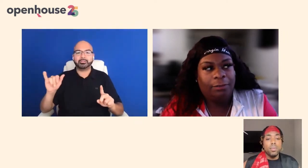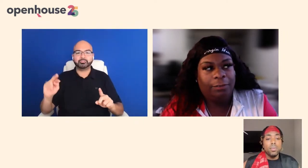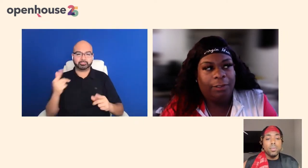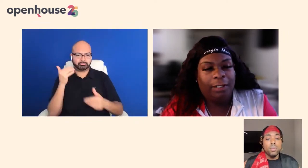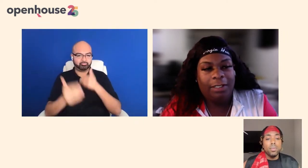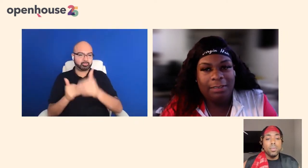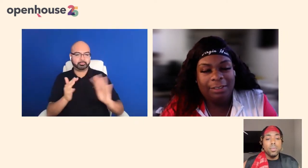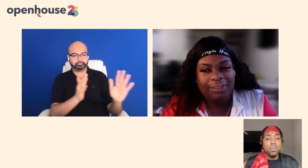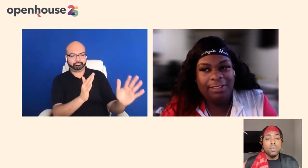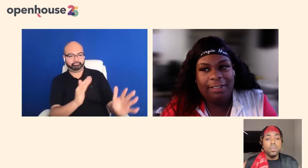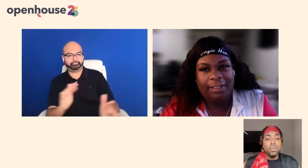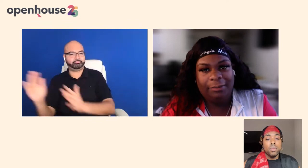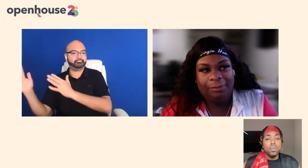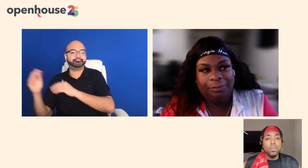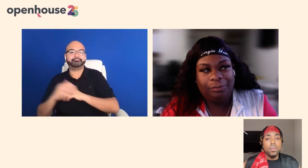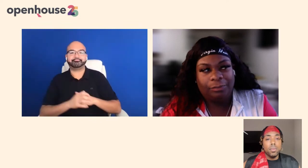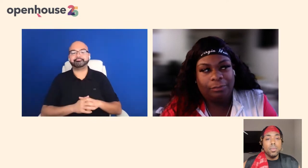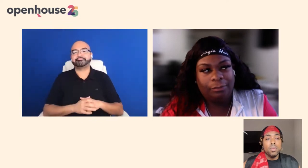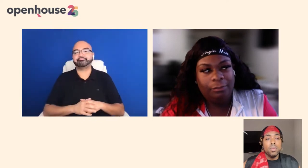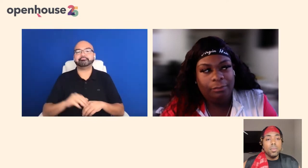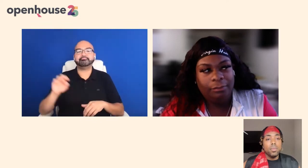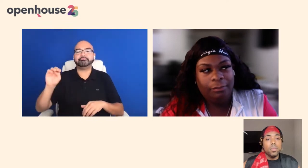So for us, here's the thing.